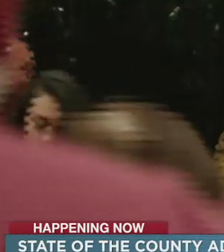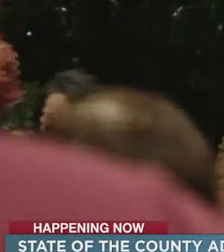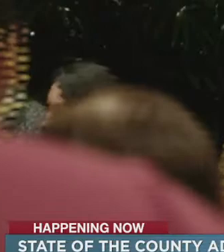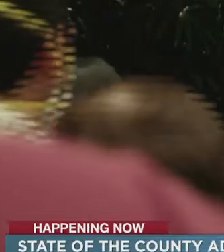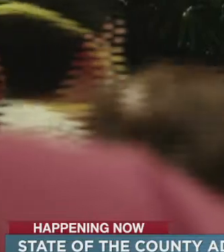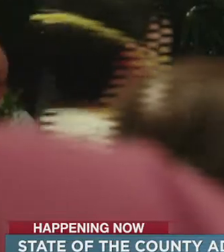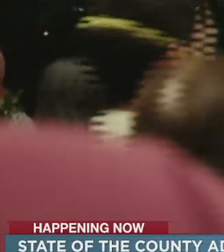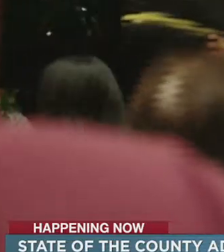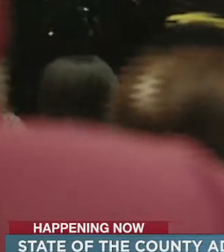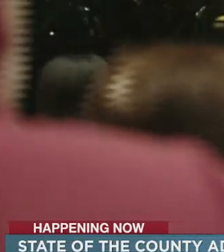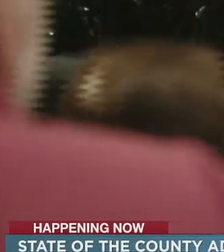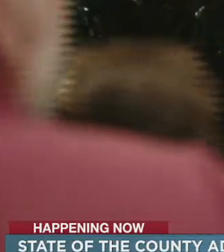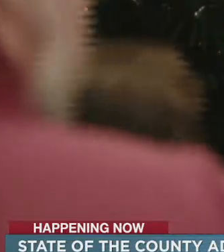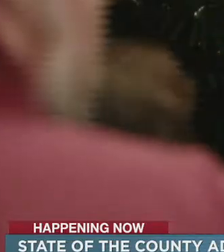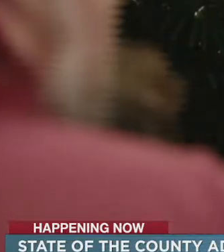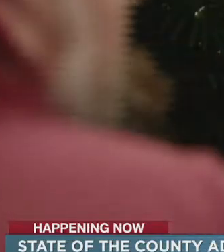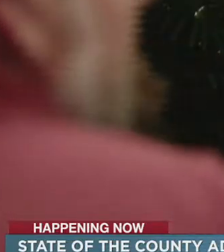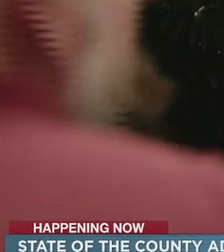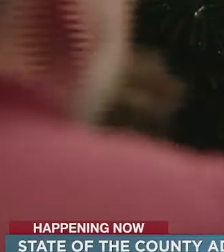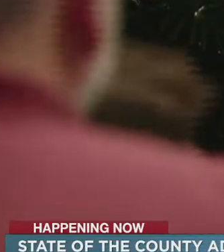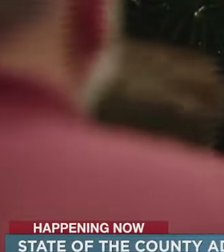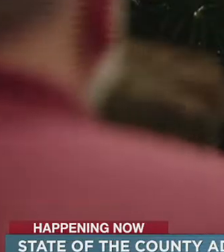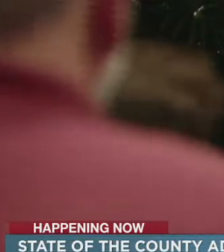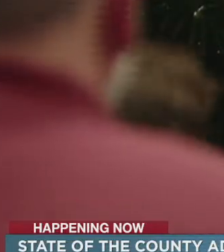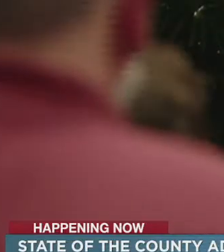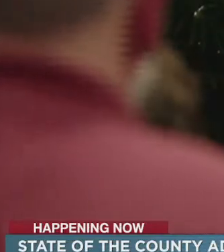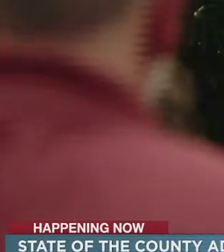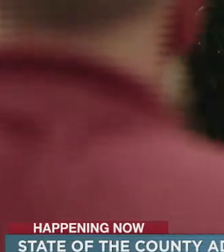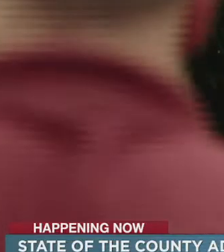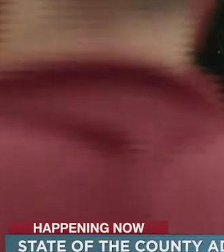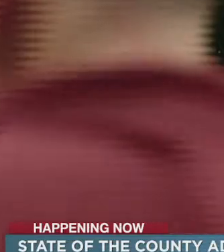Those of you here in the audience can now join us for some